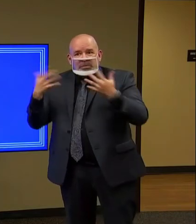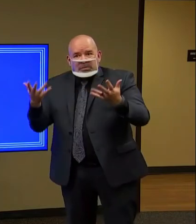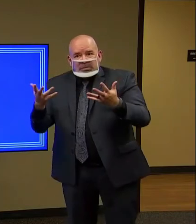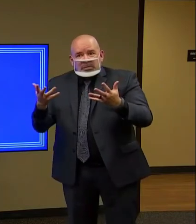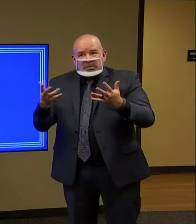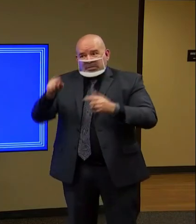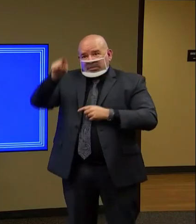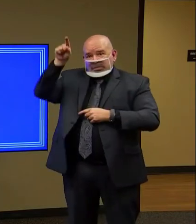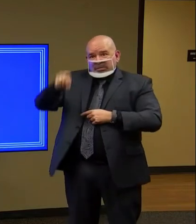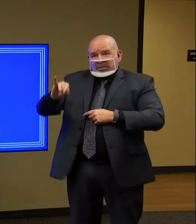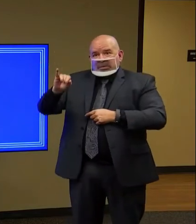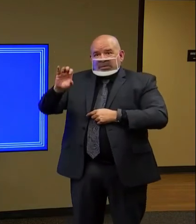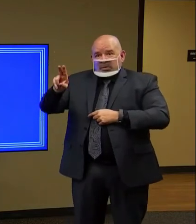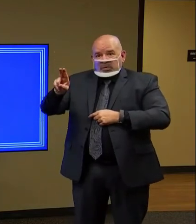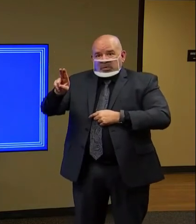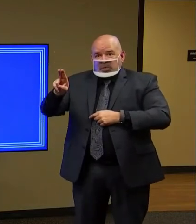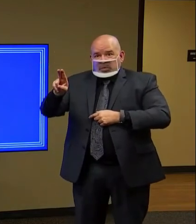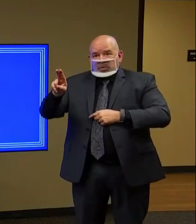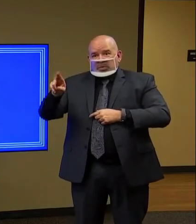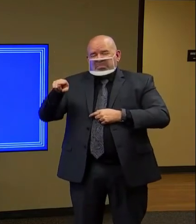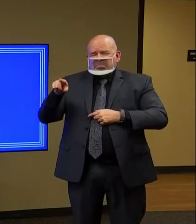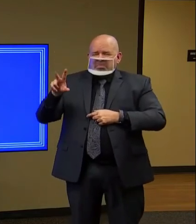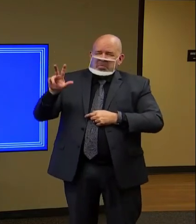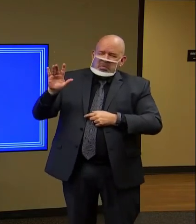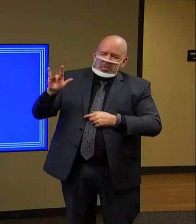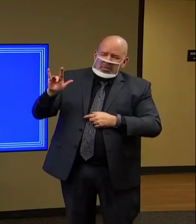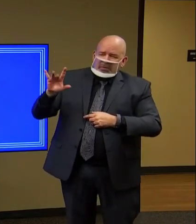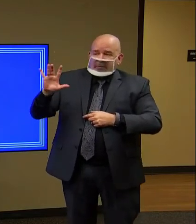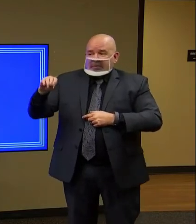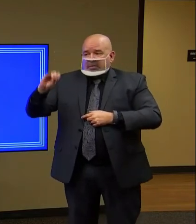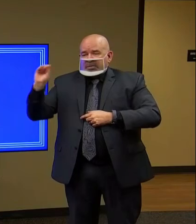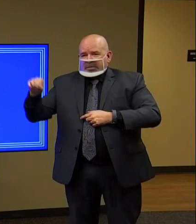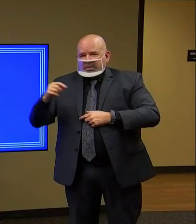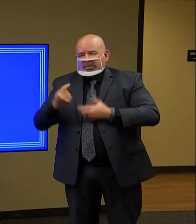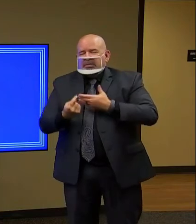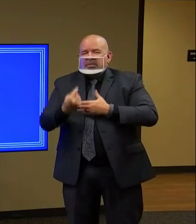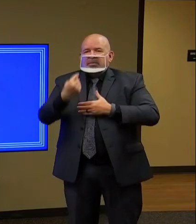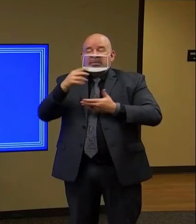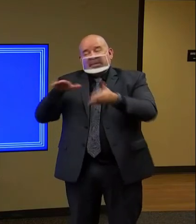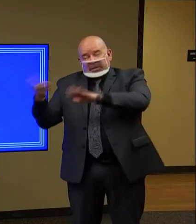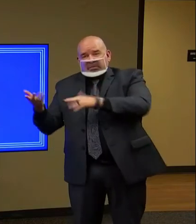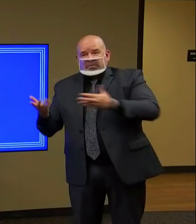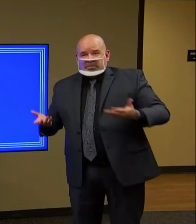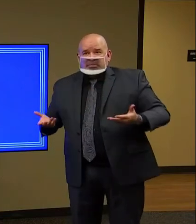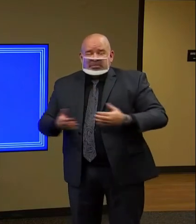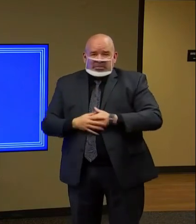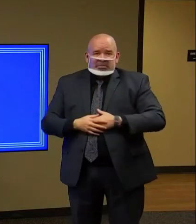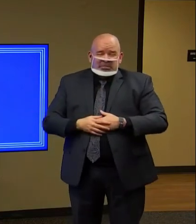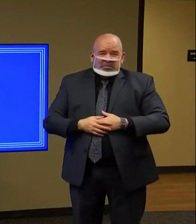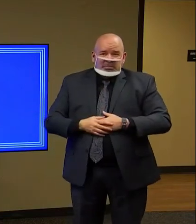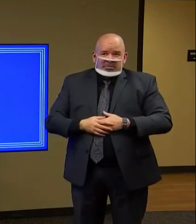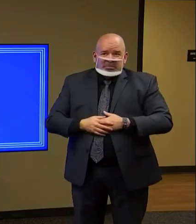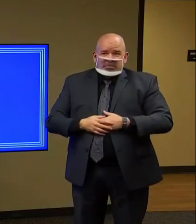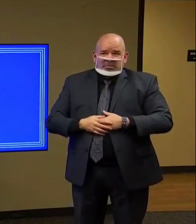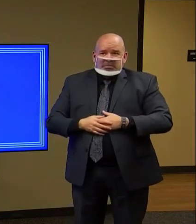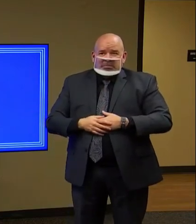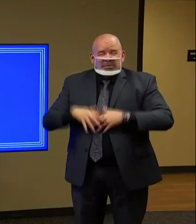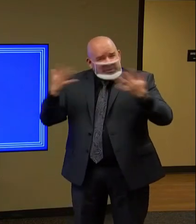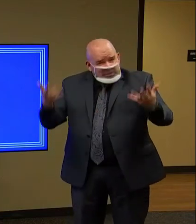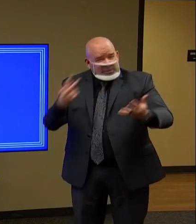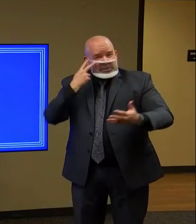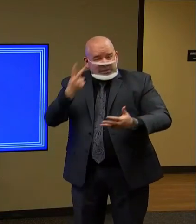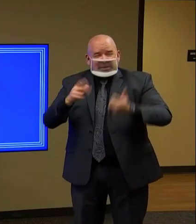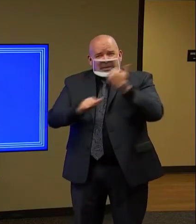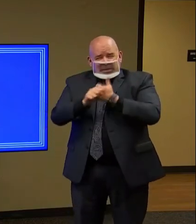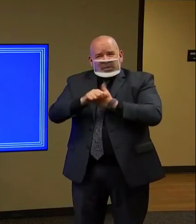not successfully make it through their ICU stay. So the stakes are very high right now in the state and in